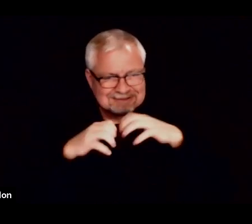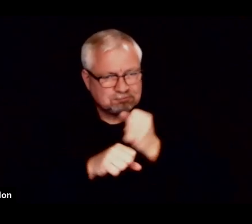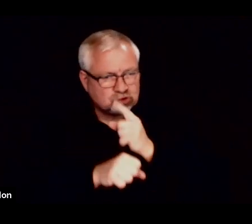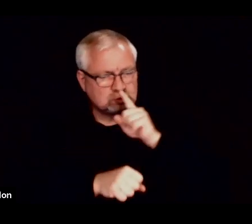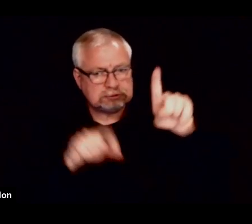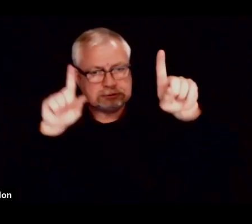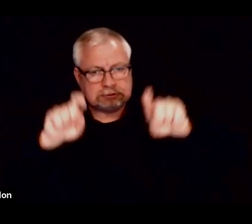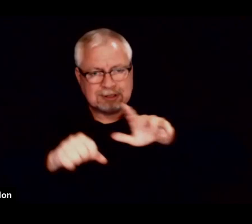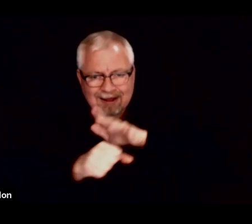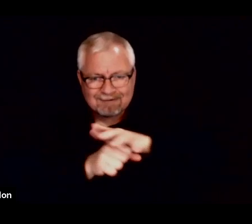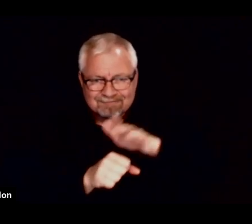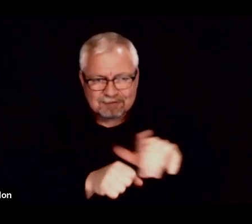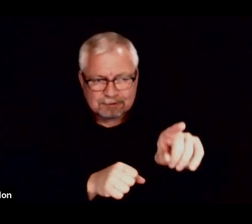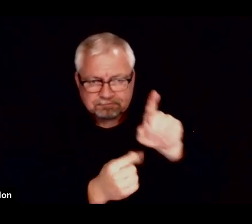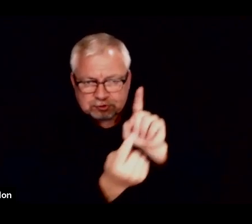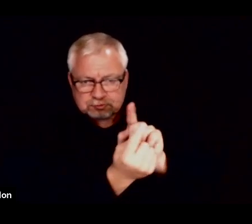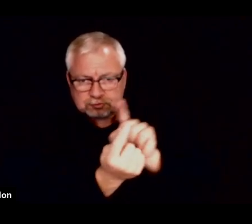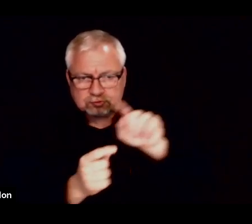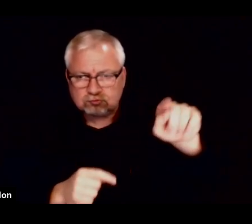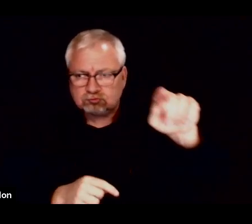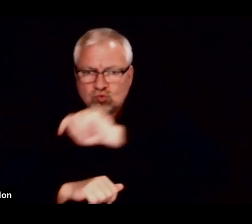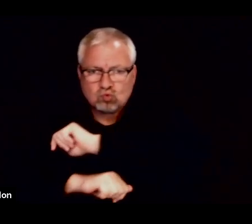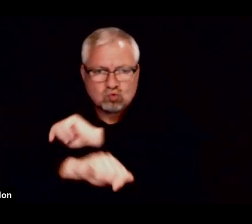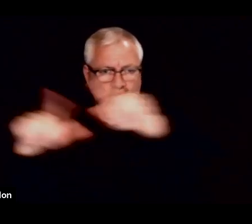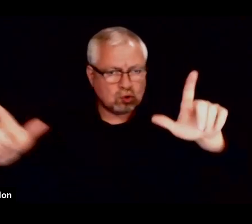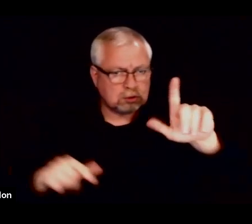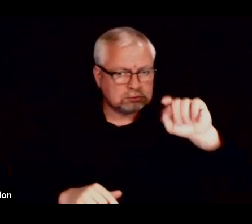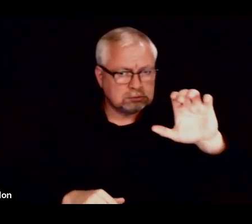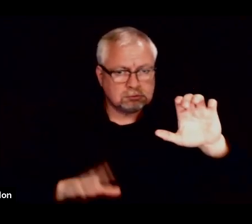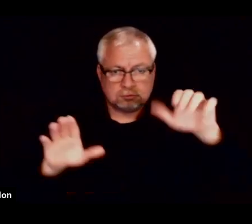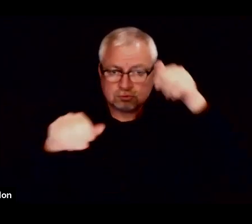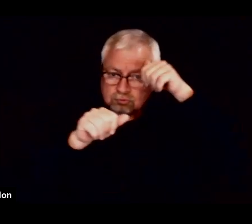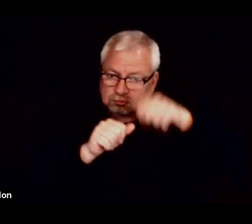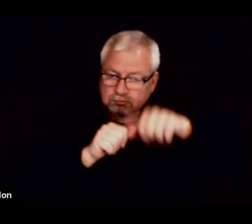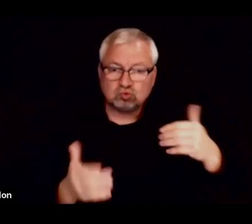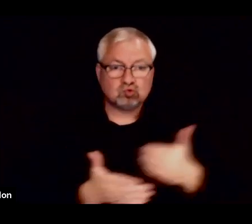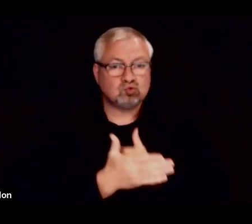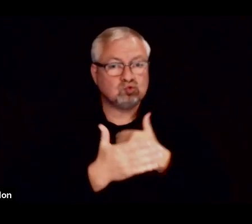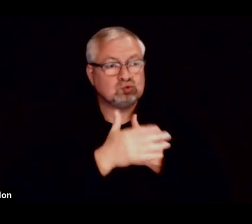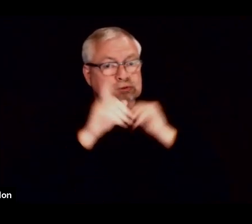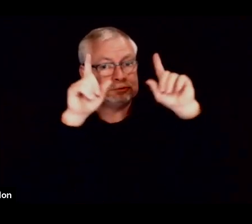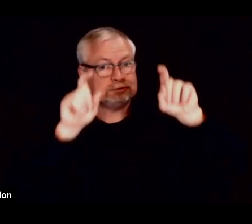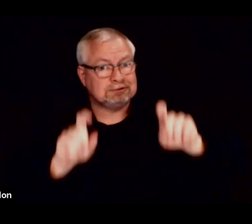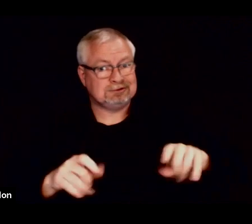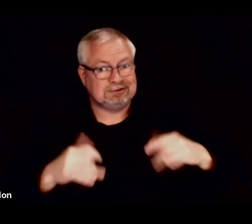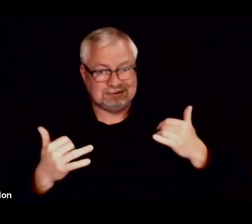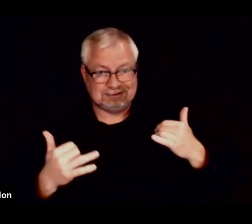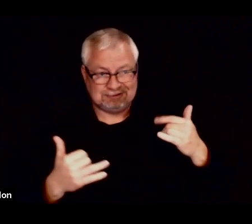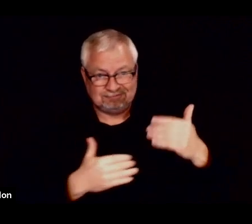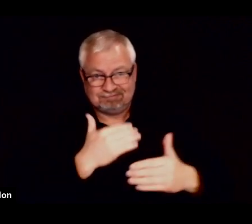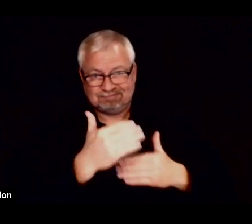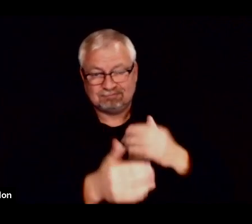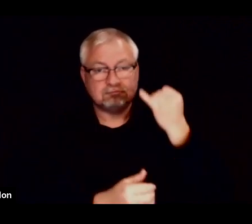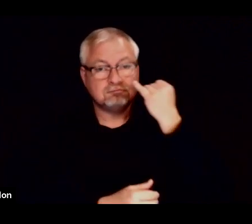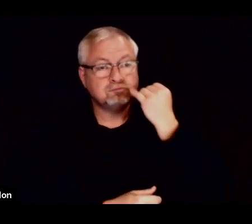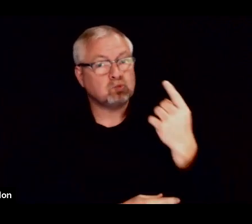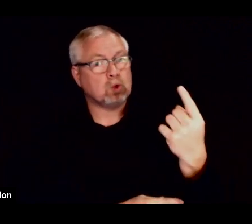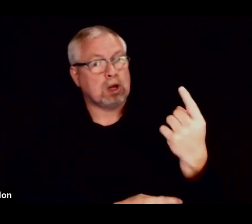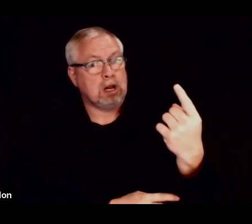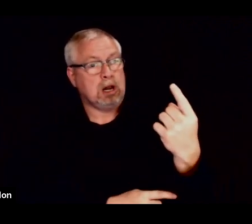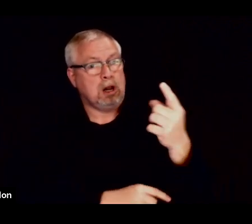key parts of the plan was a new testing protocol so that in any facility with one confirmed case or